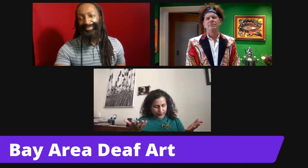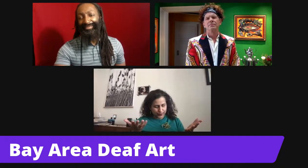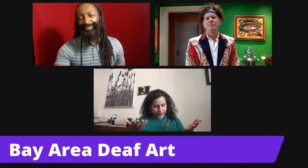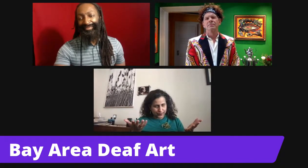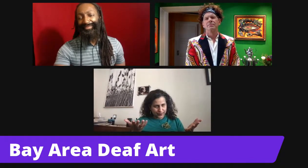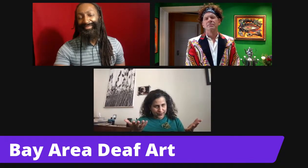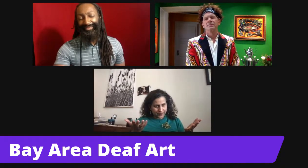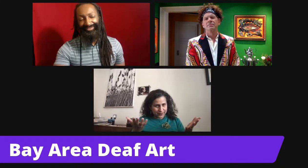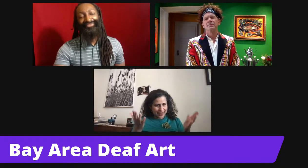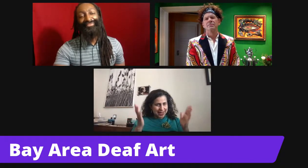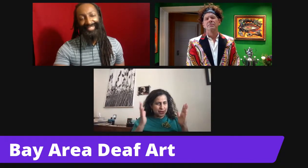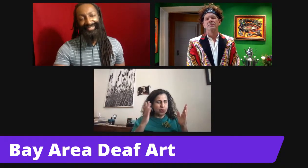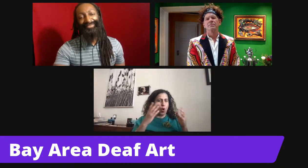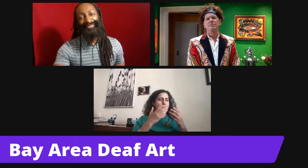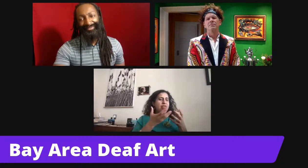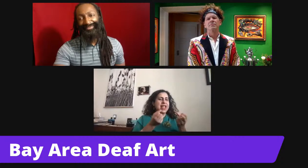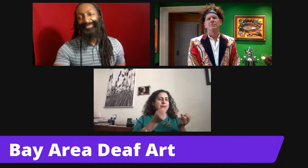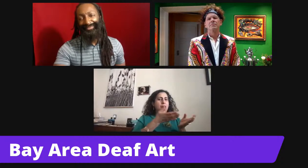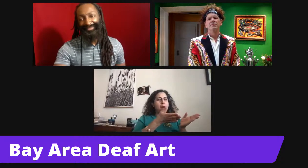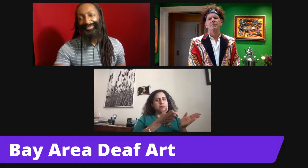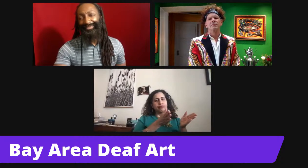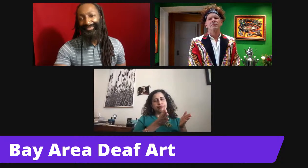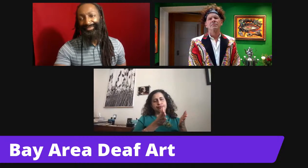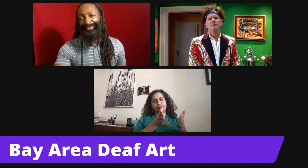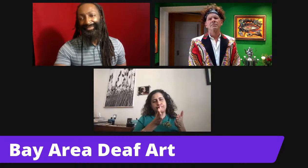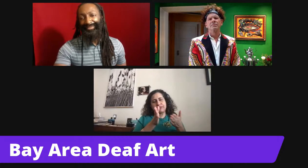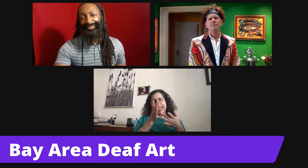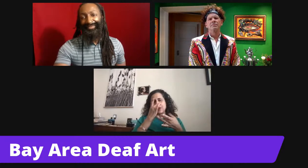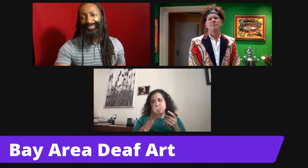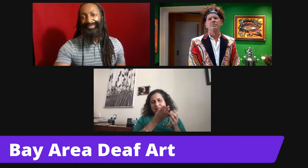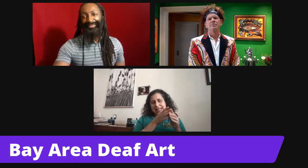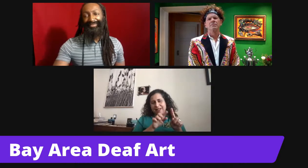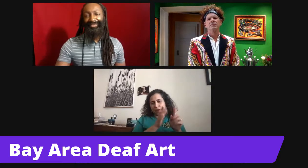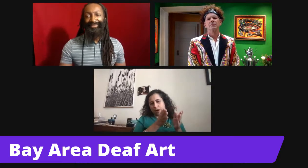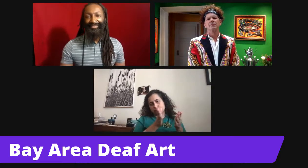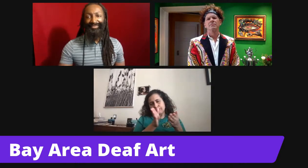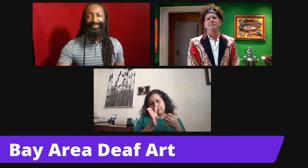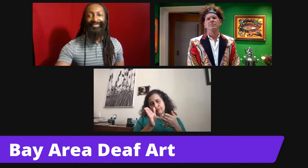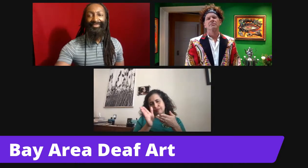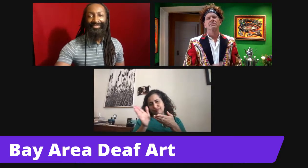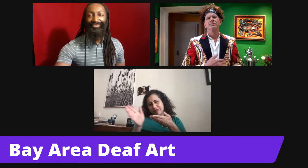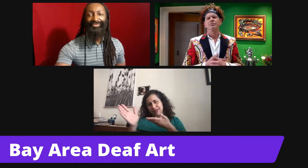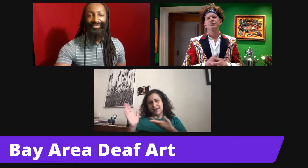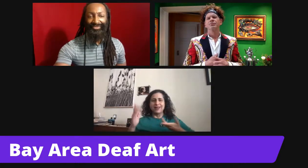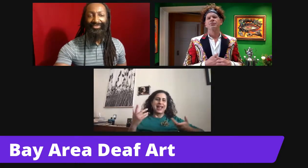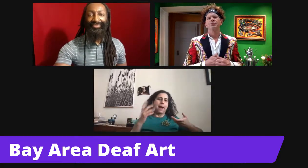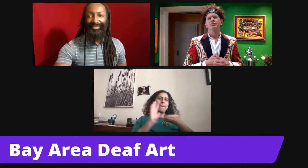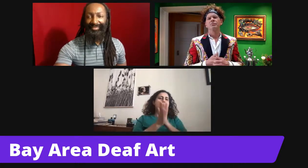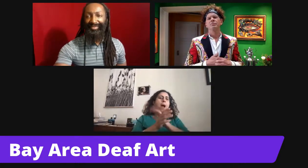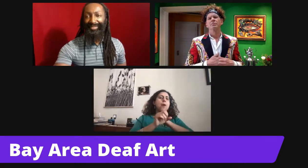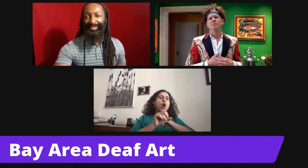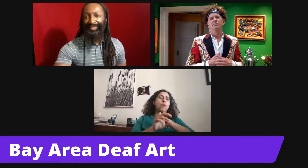don't necessarily have that mindset. And so to be able to shift that and to be able to